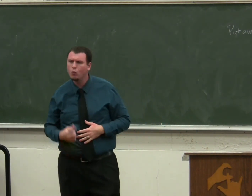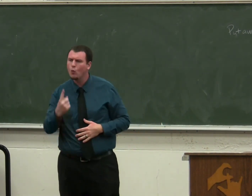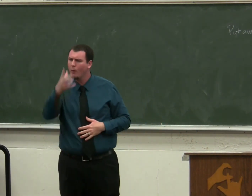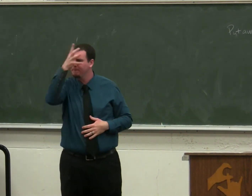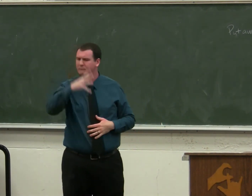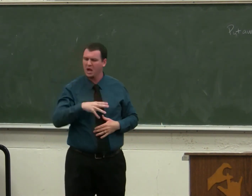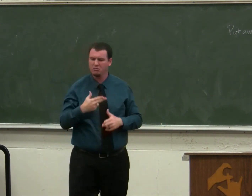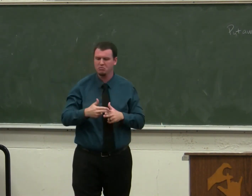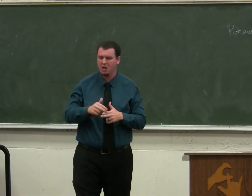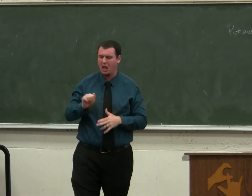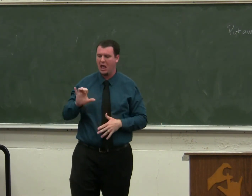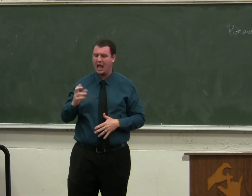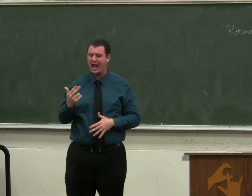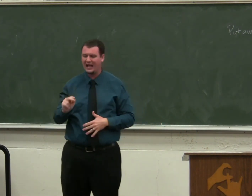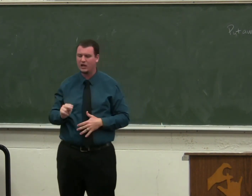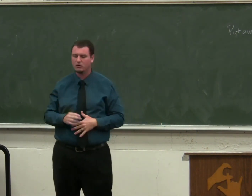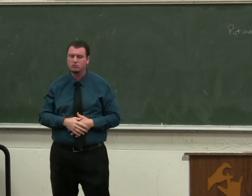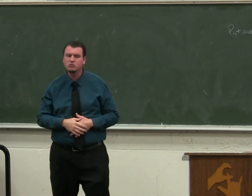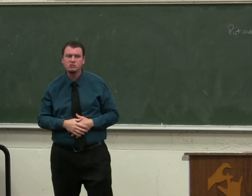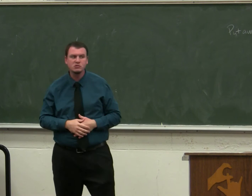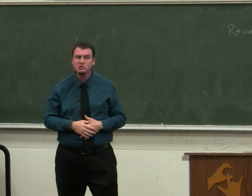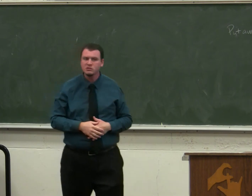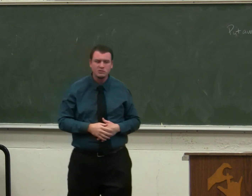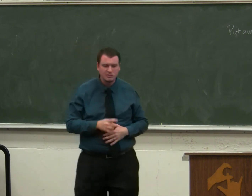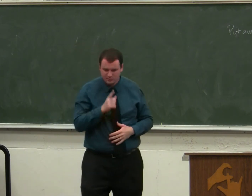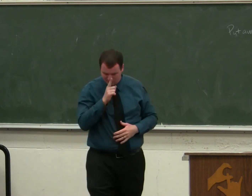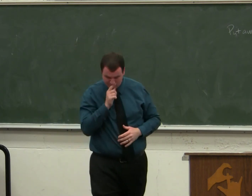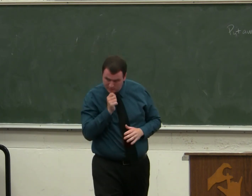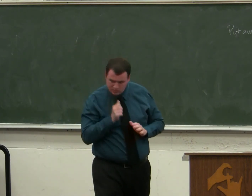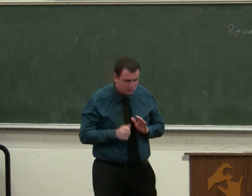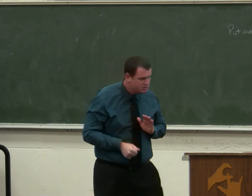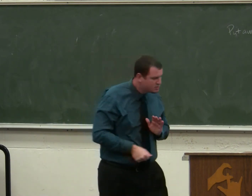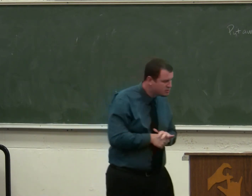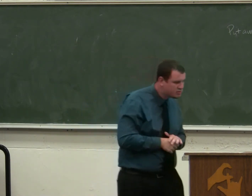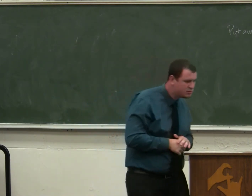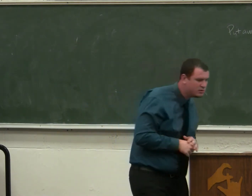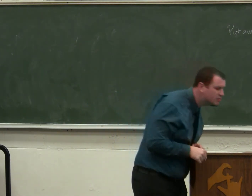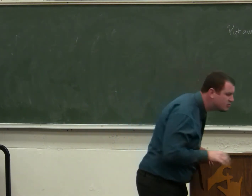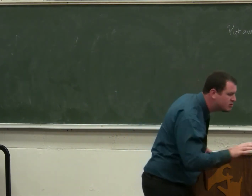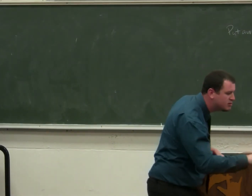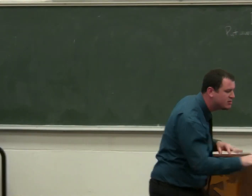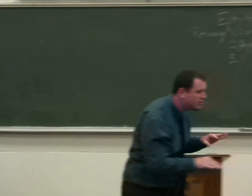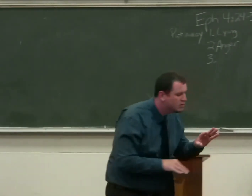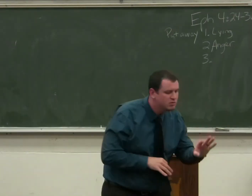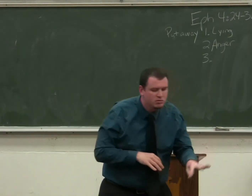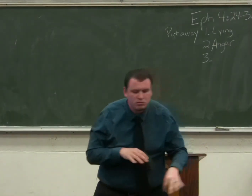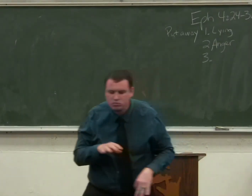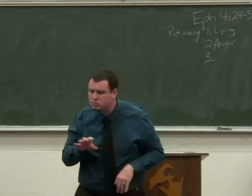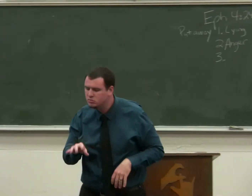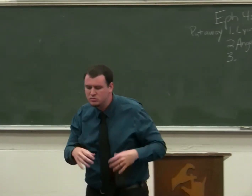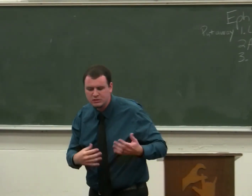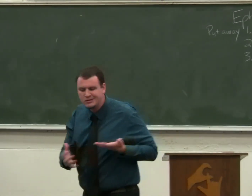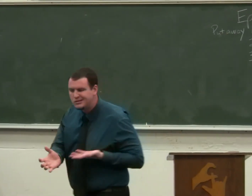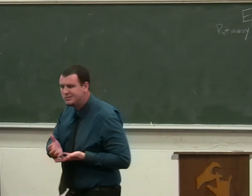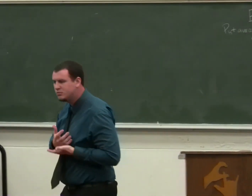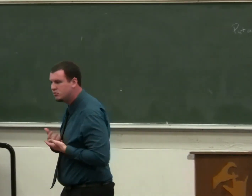people. But there was this one man named Achan who tried to be a little sneaky and took a